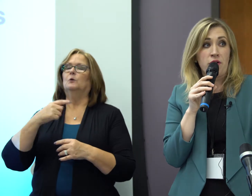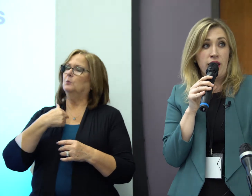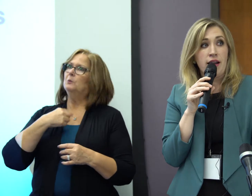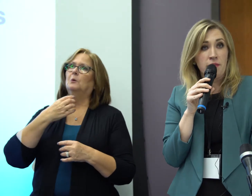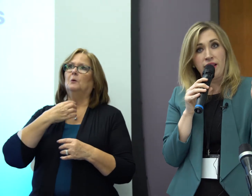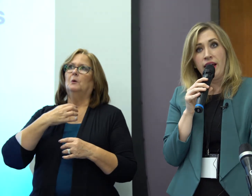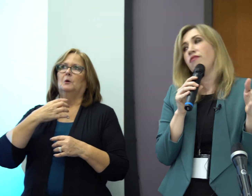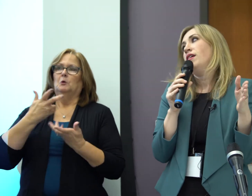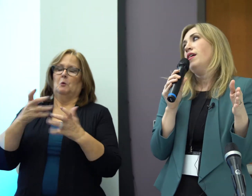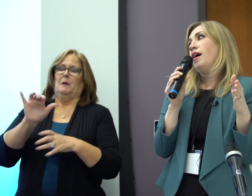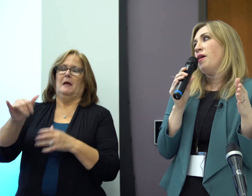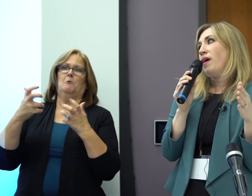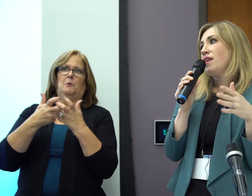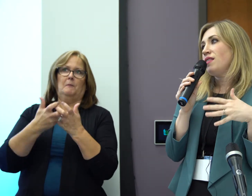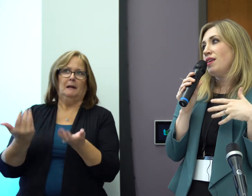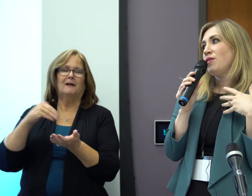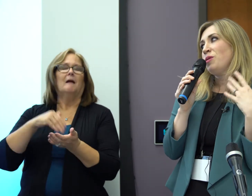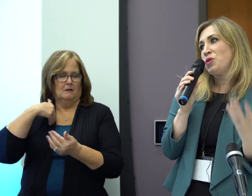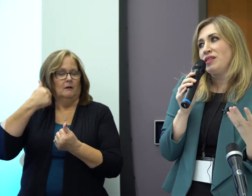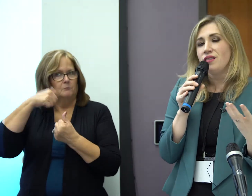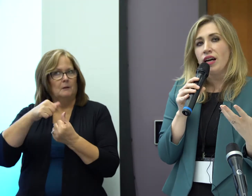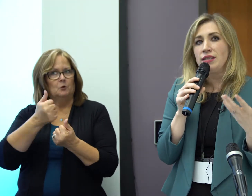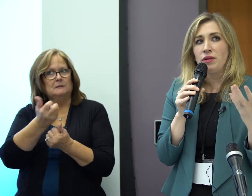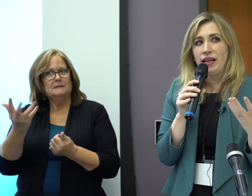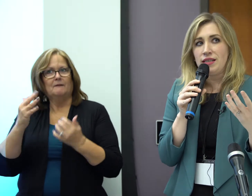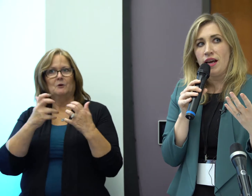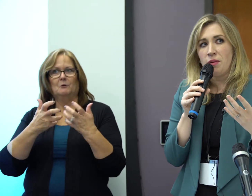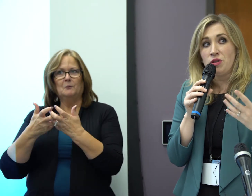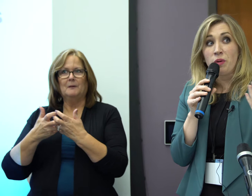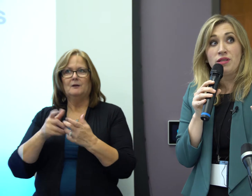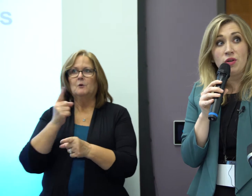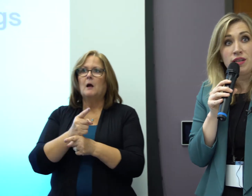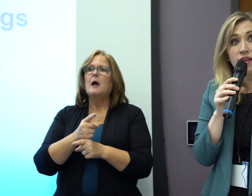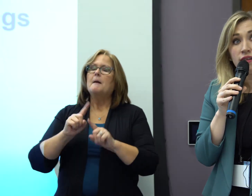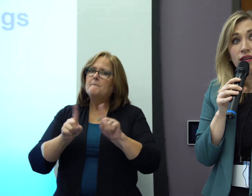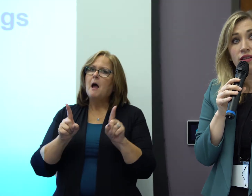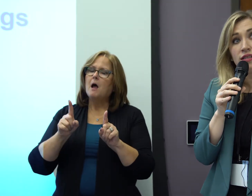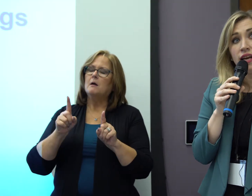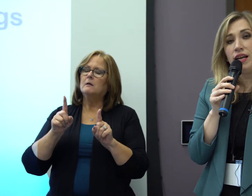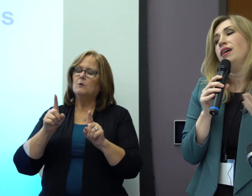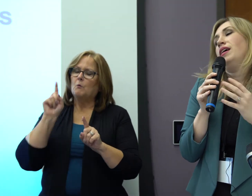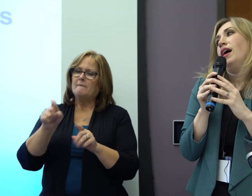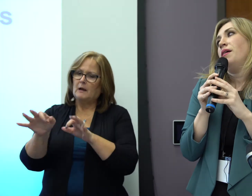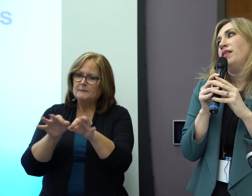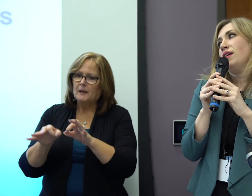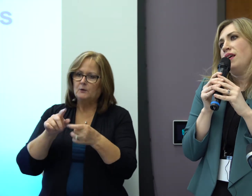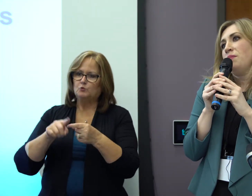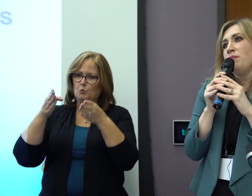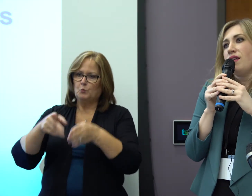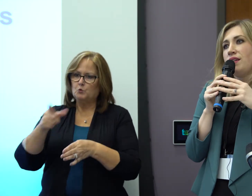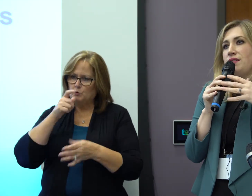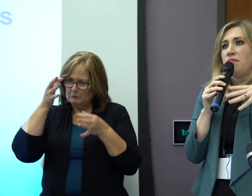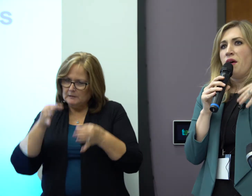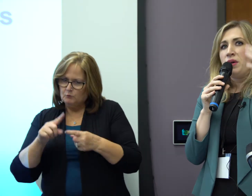with ever again in my life. And those choices are explained to the person who's going to live in the setting. I think